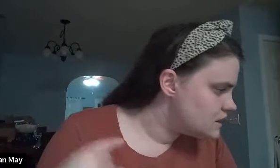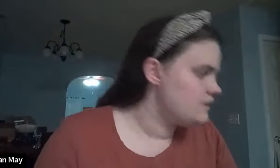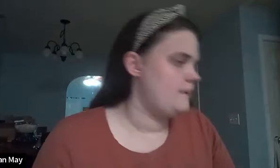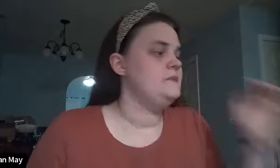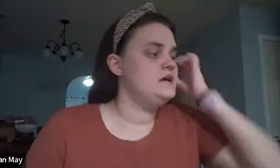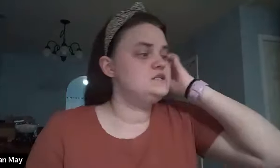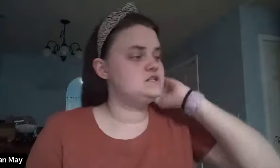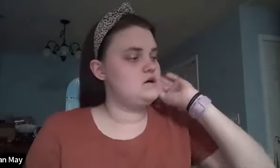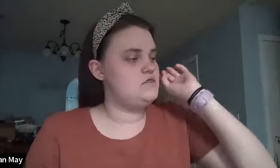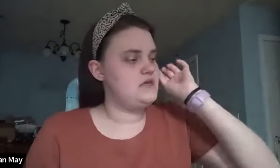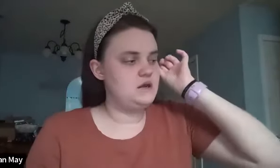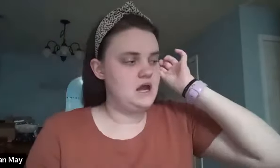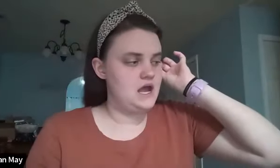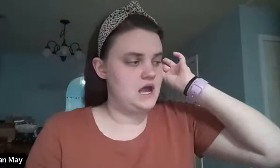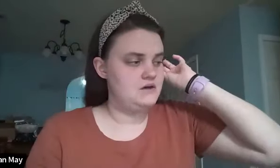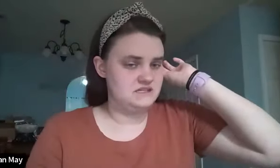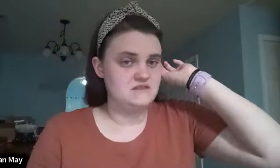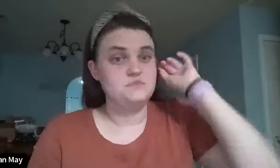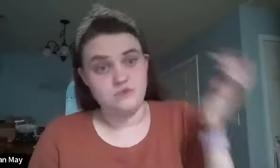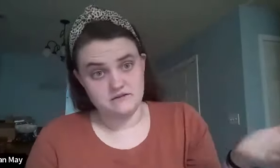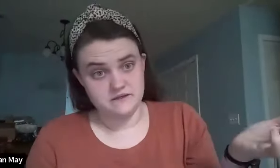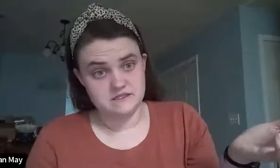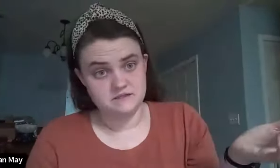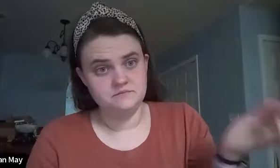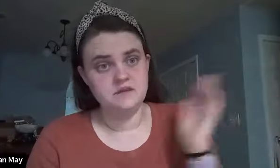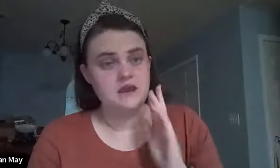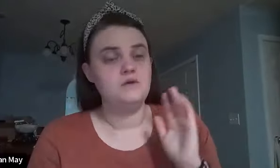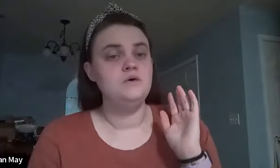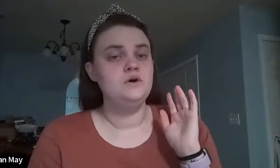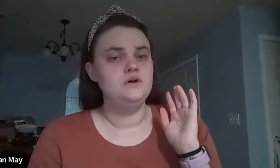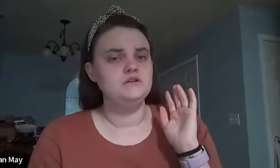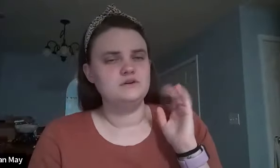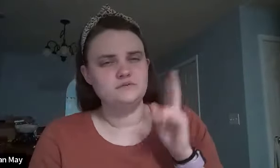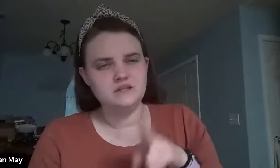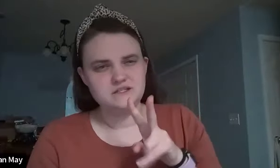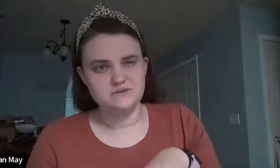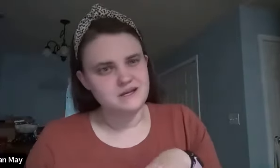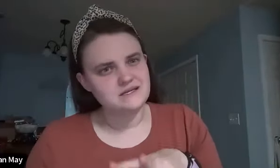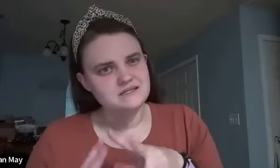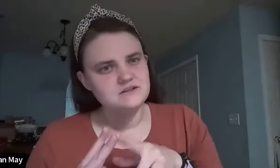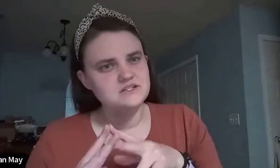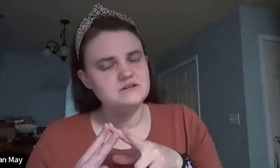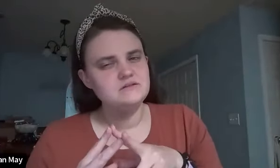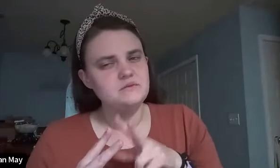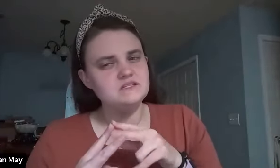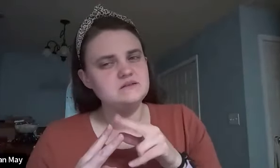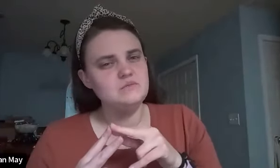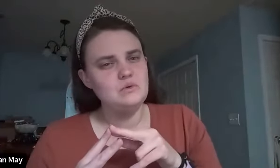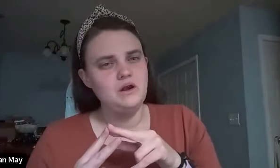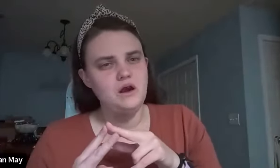Okay, so then I have the sign for breakfast. Now, there are really 2 ways that you can do it. One's the more